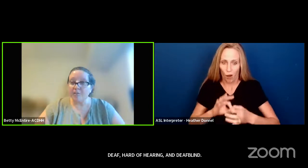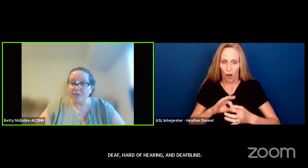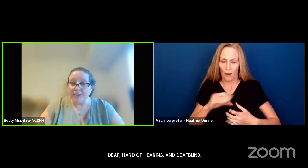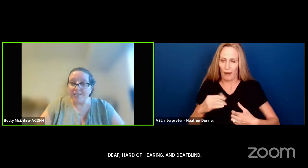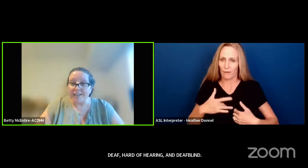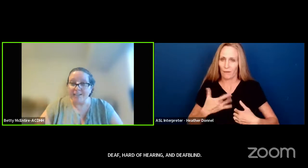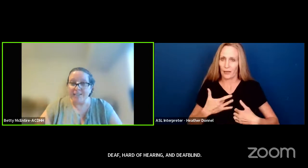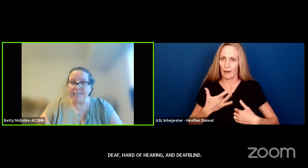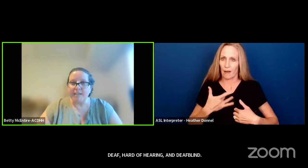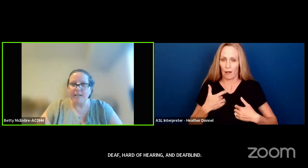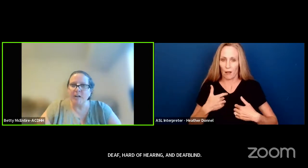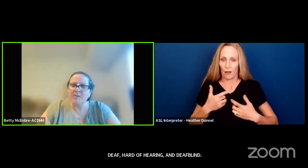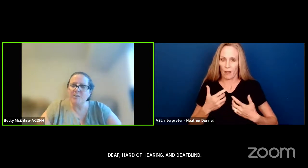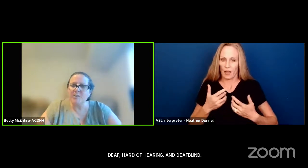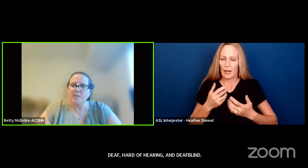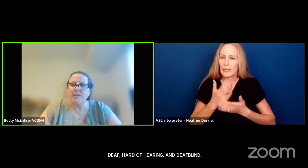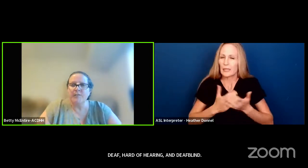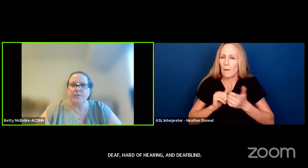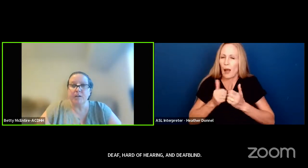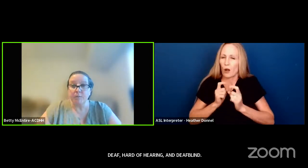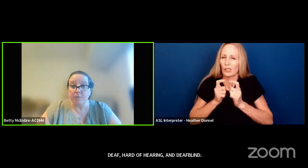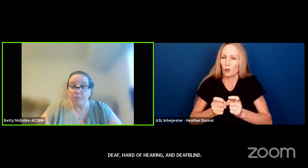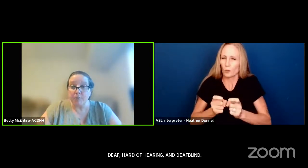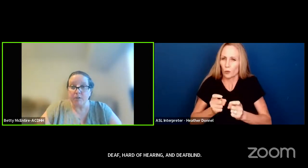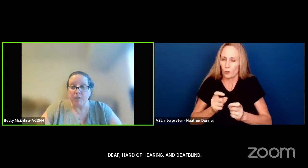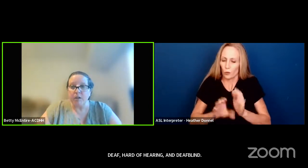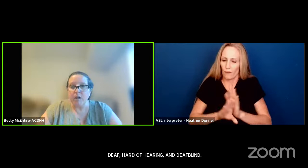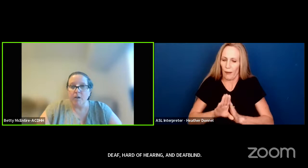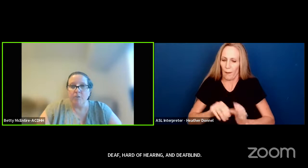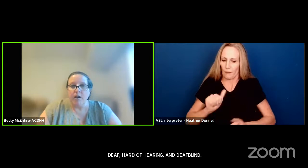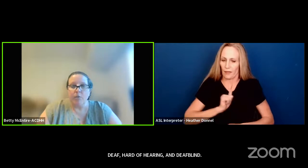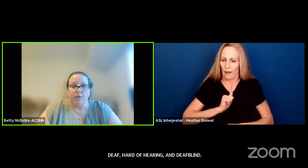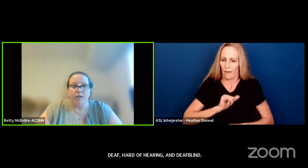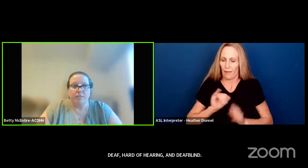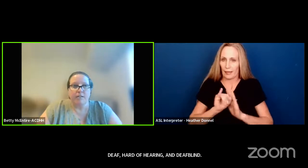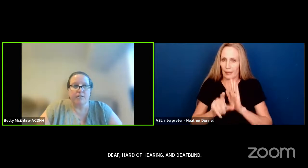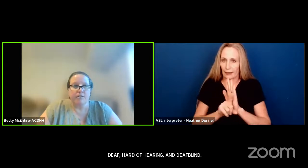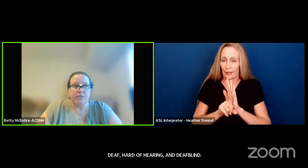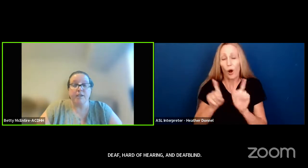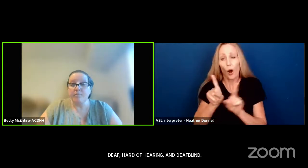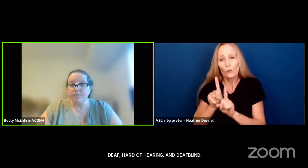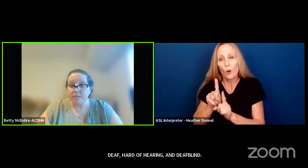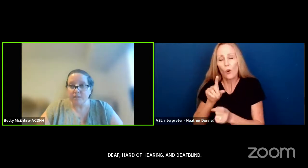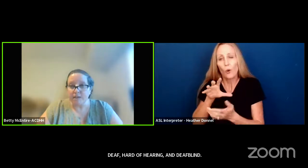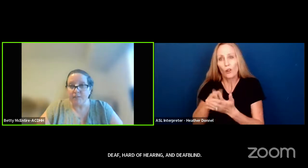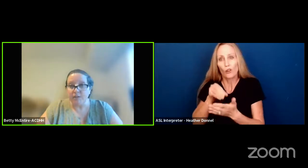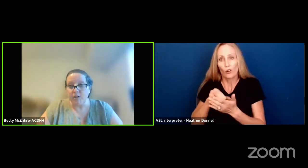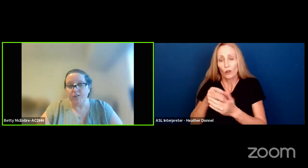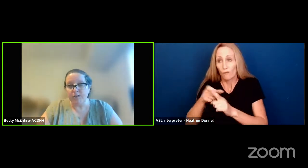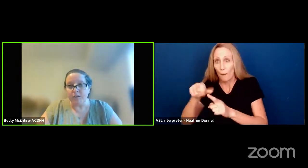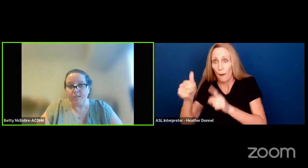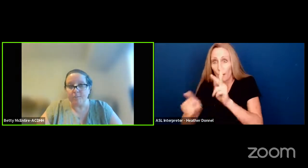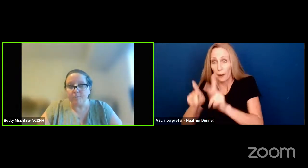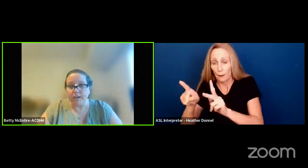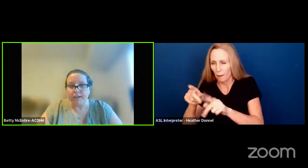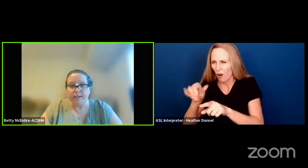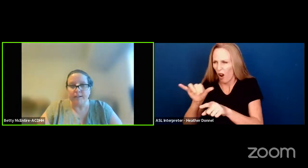being proud of their identity, and also learning from young people about what it means for them to be deaf, hard